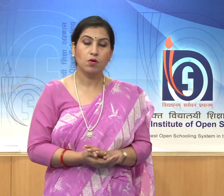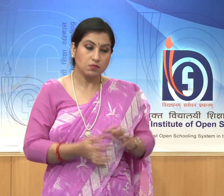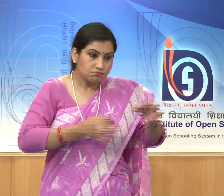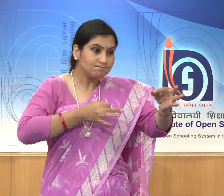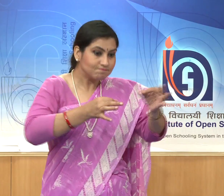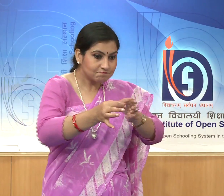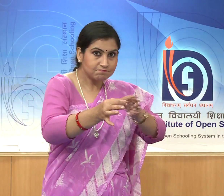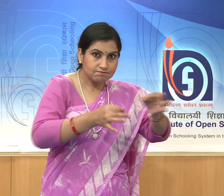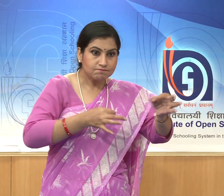illustration.